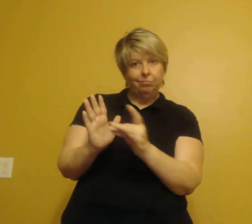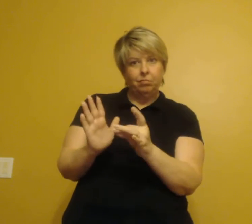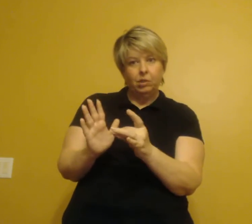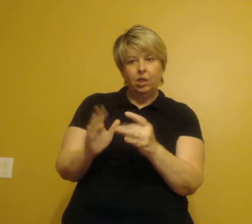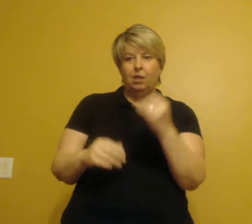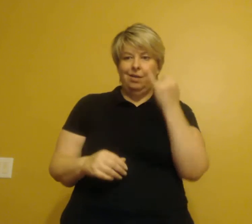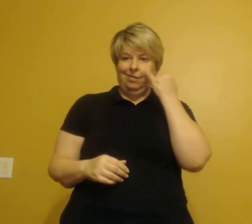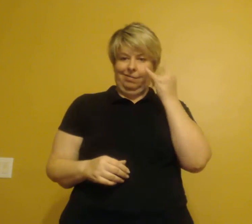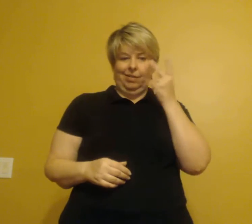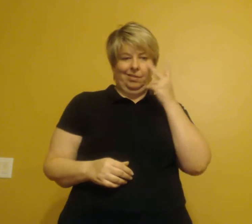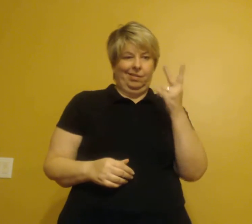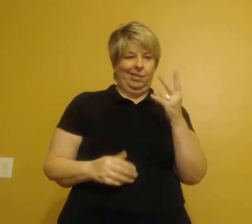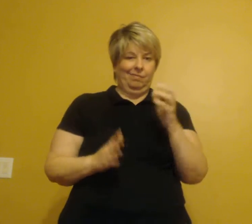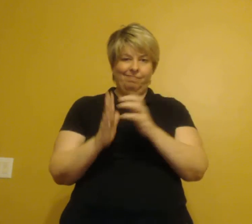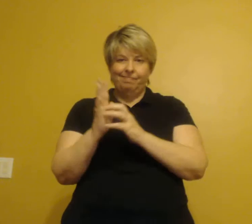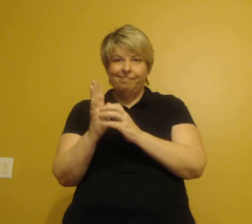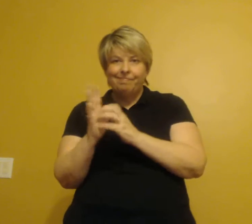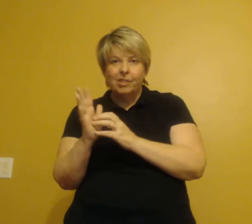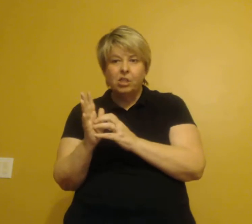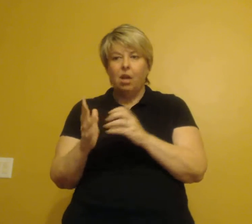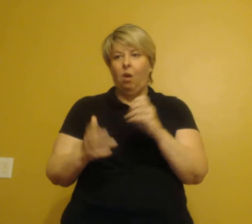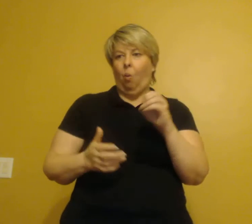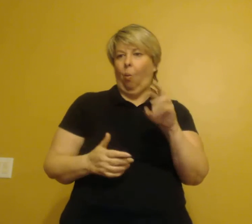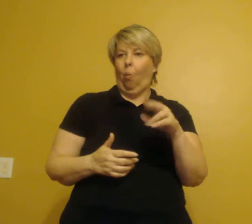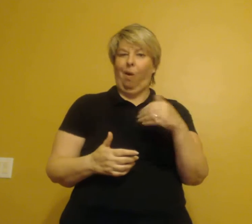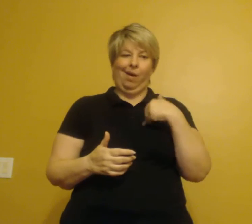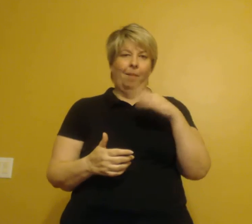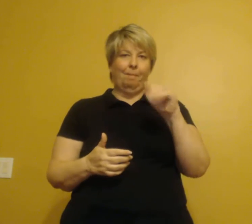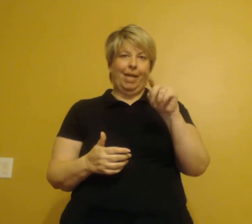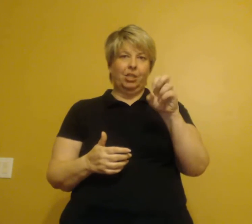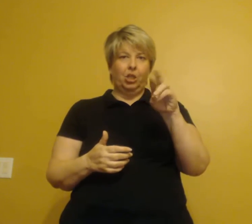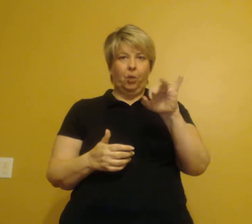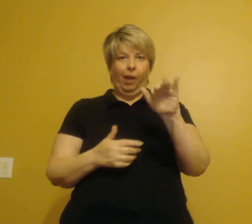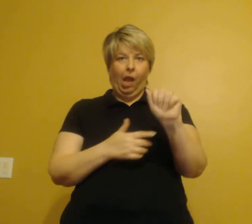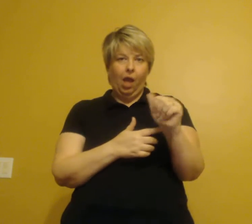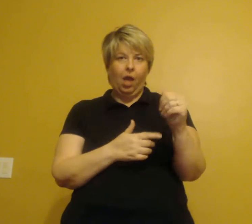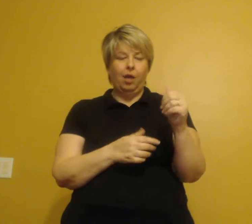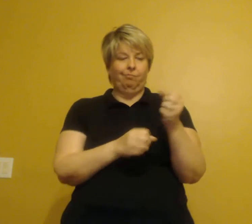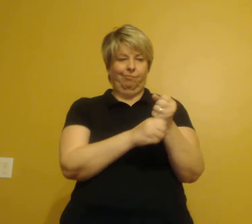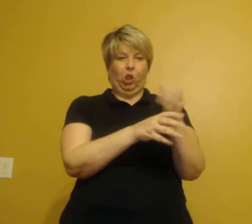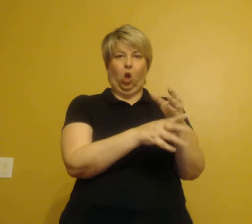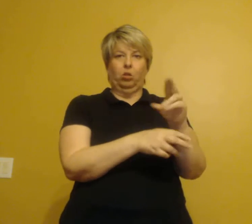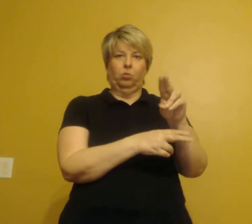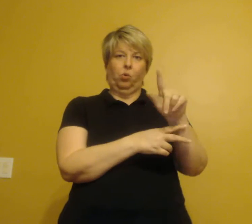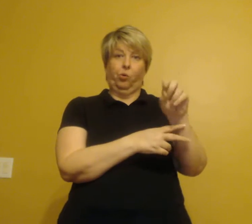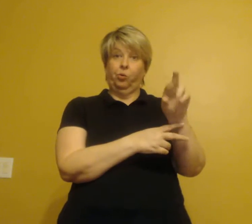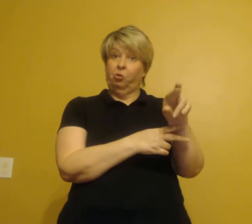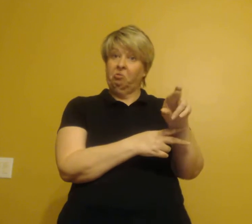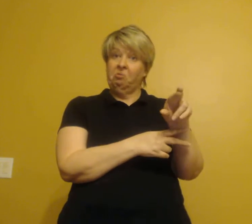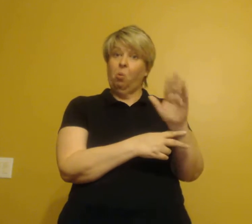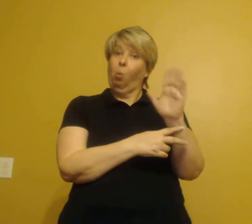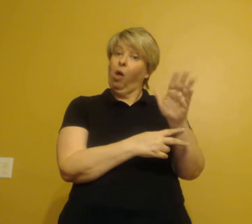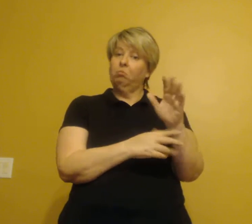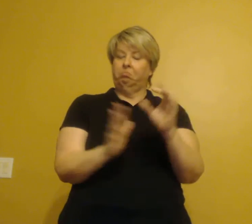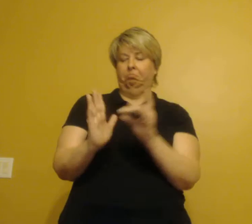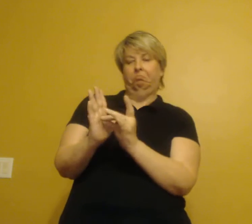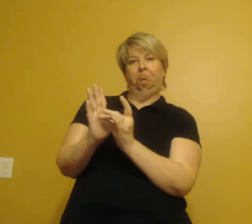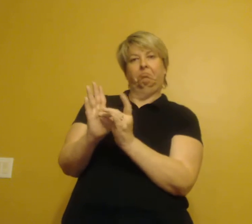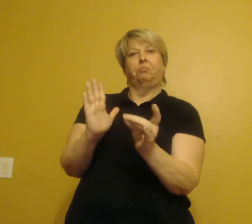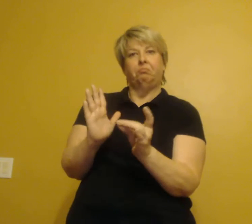irritated areas, or perhaps thinks you may have the bacteria that cause ulcers, they'll take a little tissue sample. You do not feel this at all,